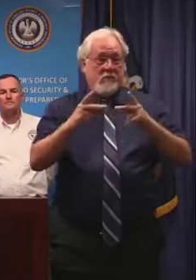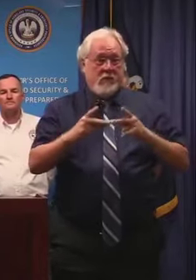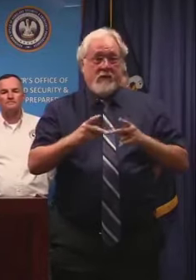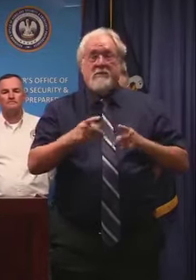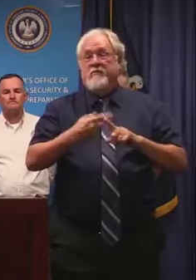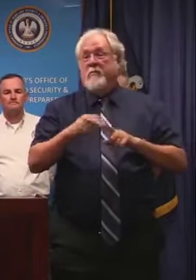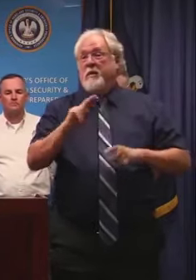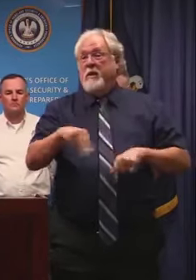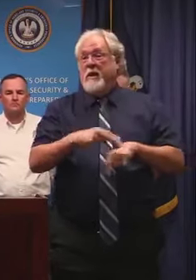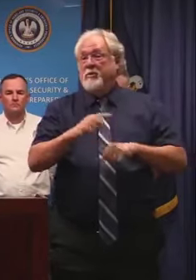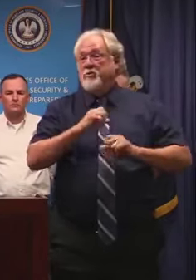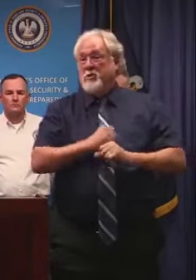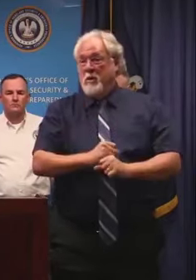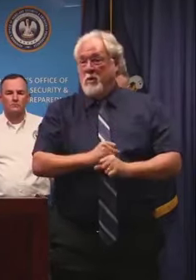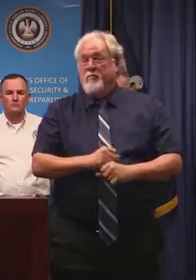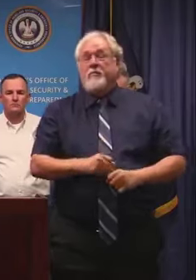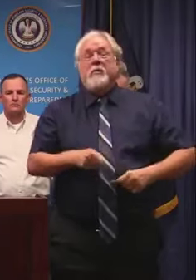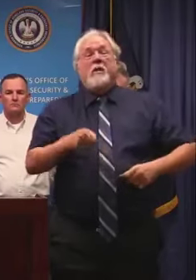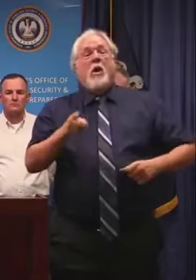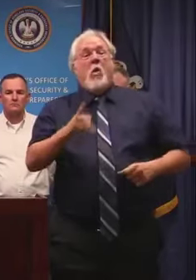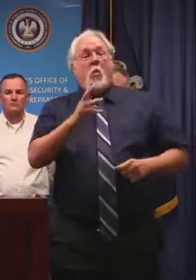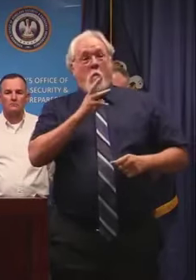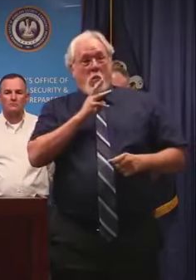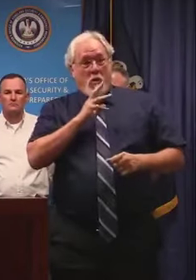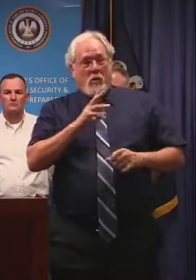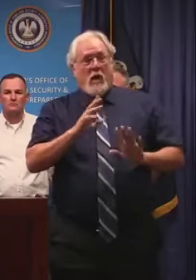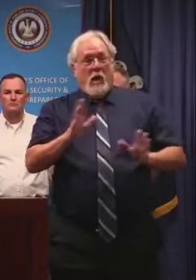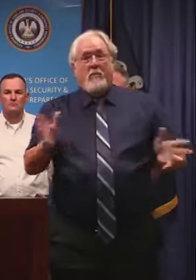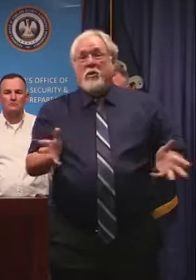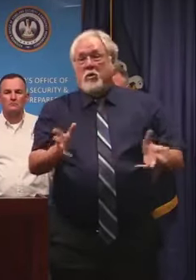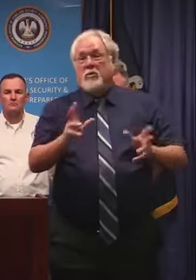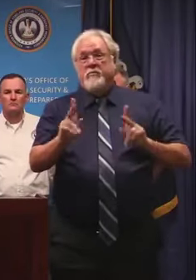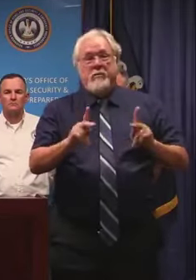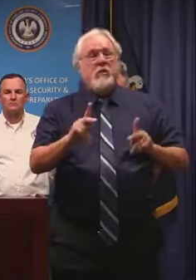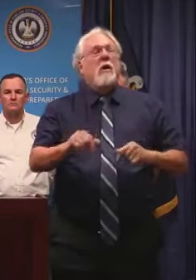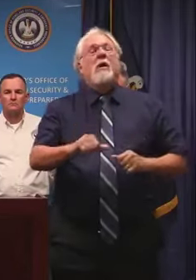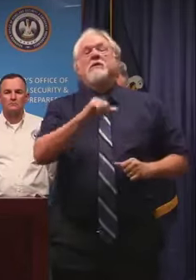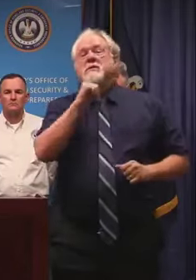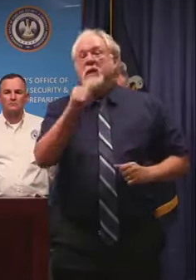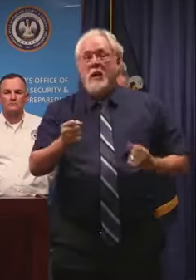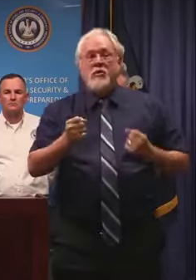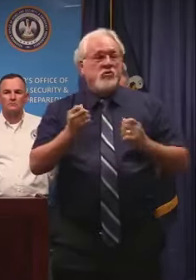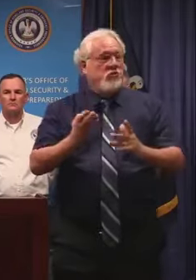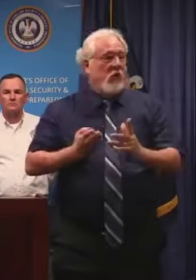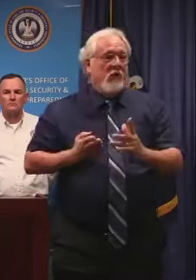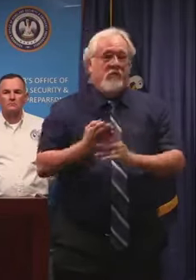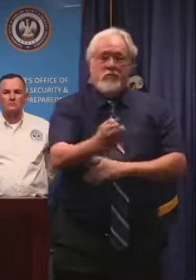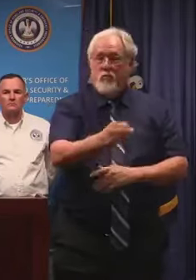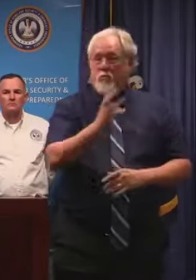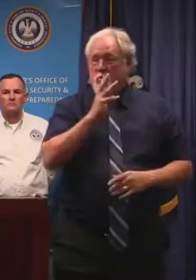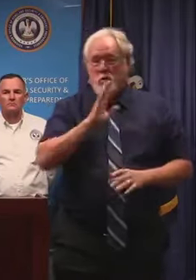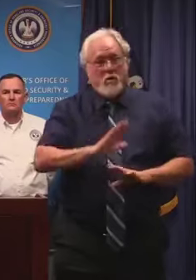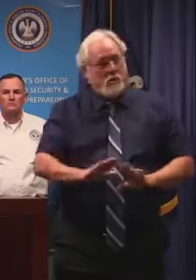With this being a water event, I'm encouraging everyone not to drive through high water.